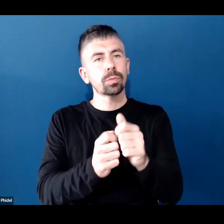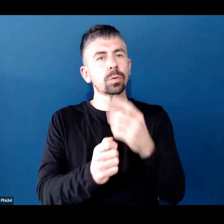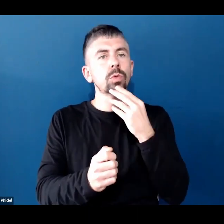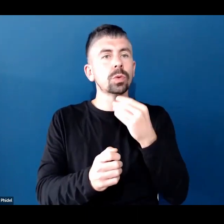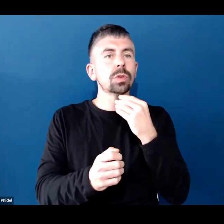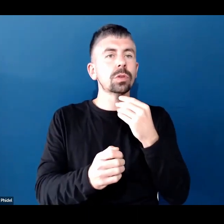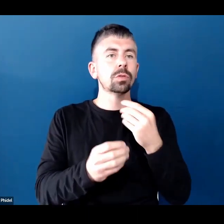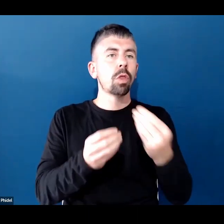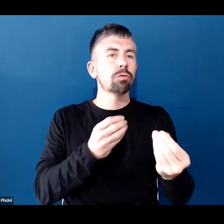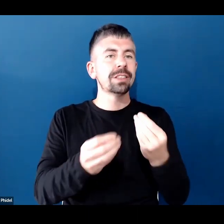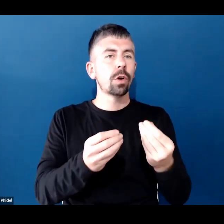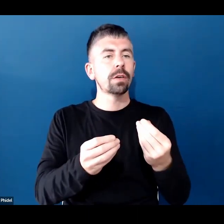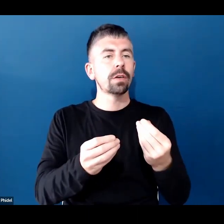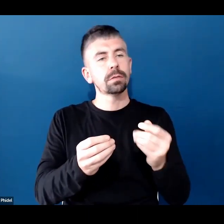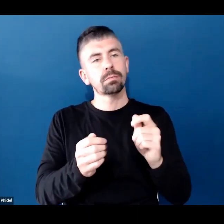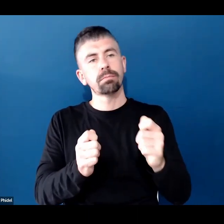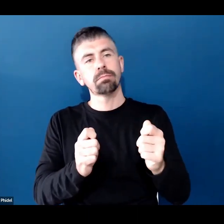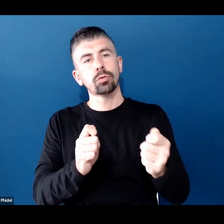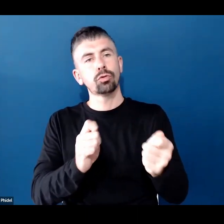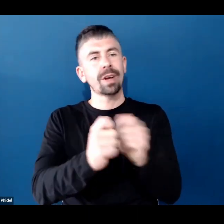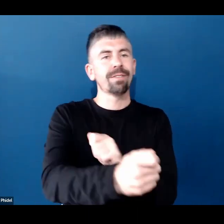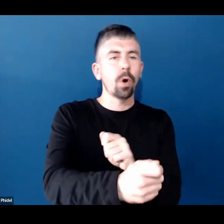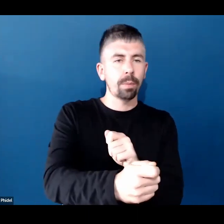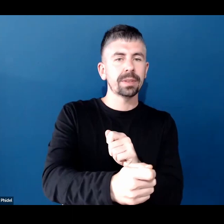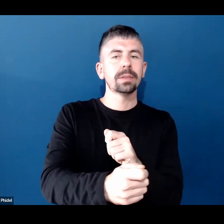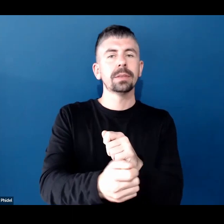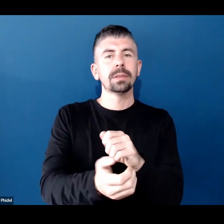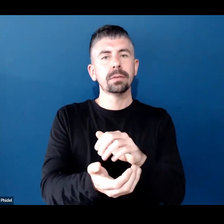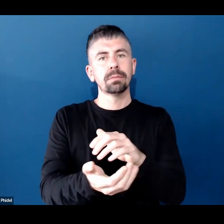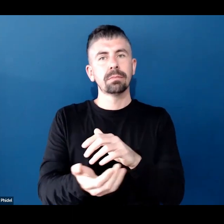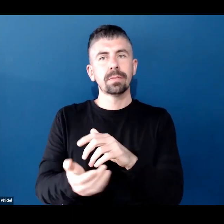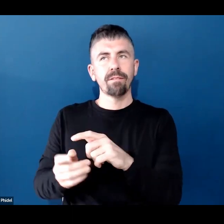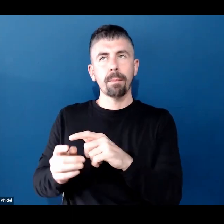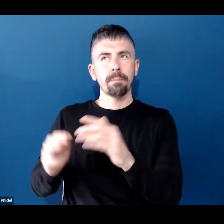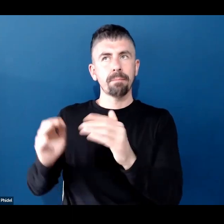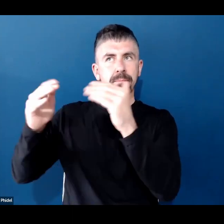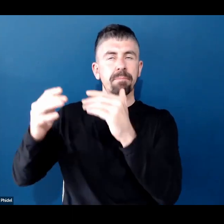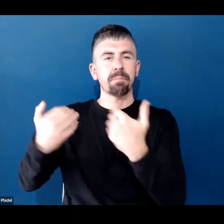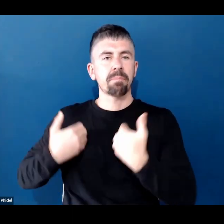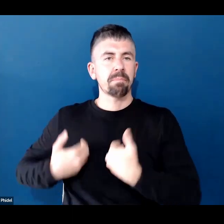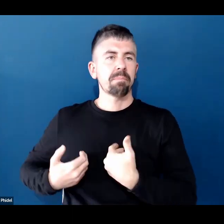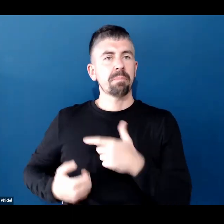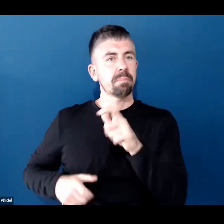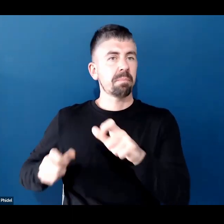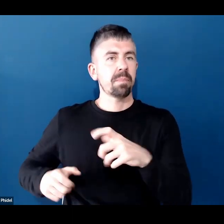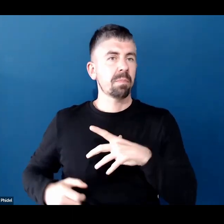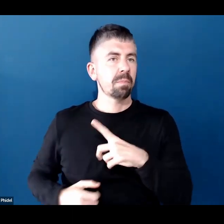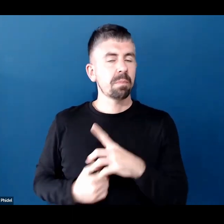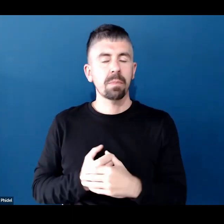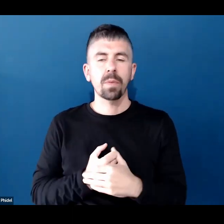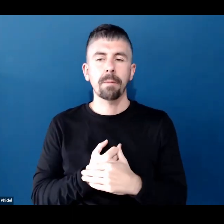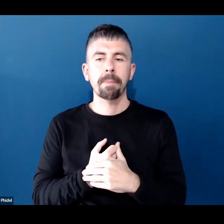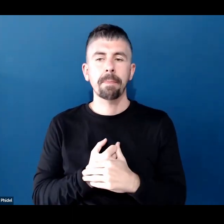resources being transformed into accumulation of the elite? So that's where my thinking is going, at least. And I'm